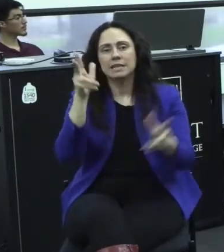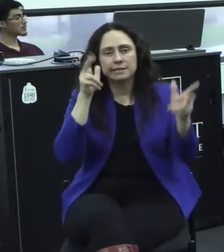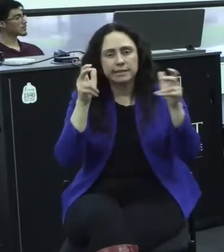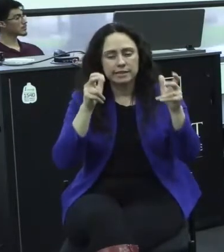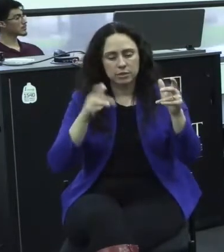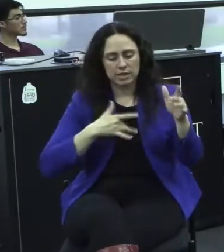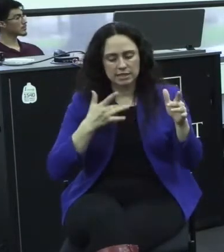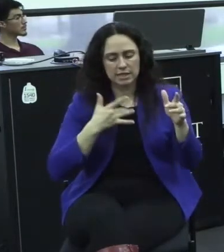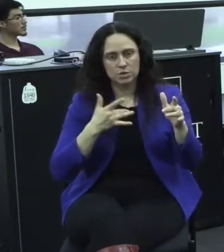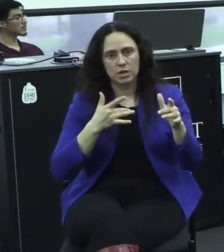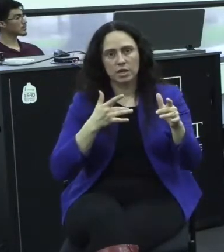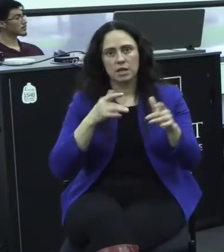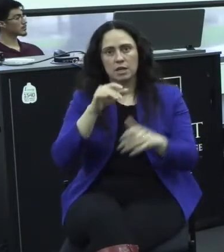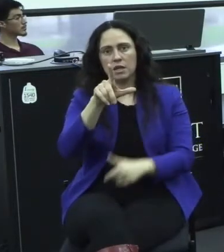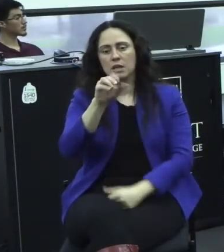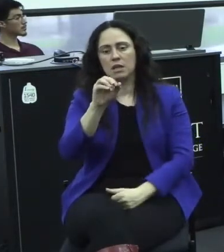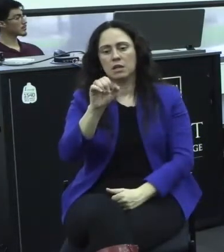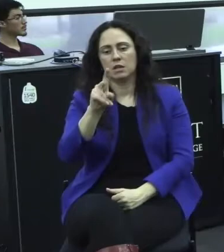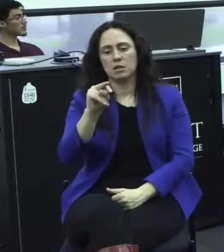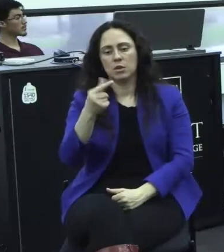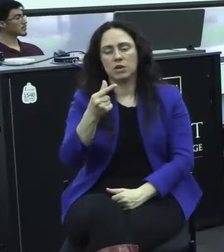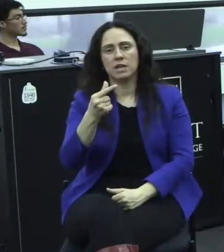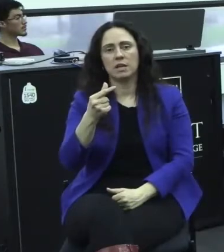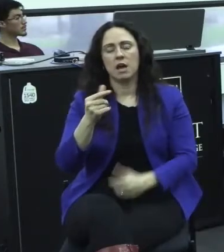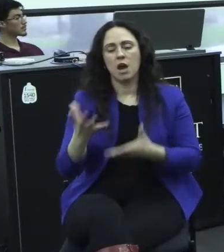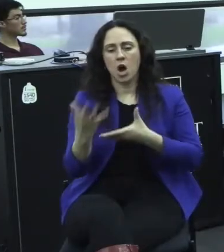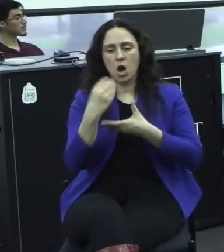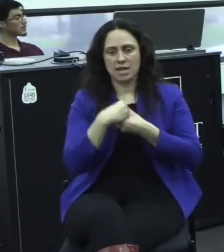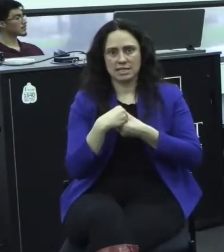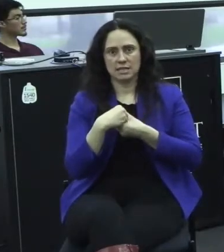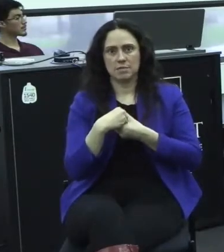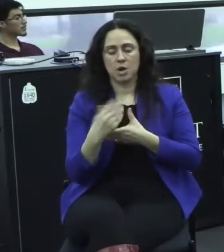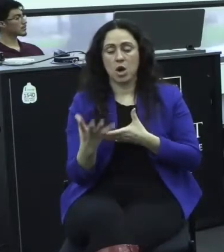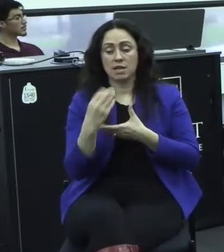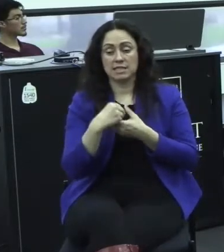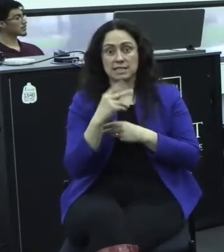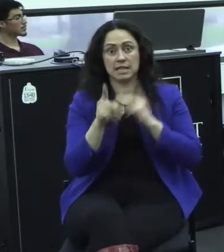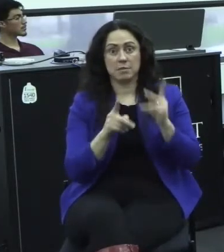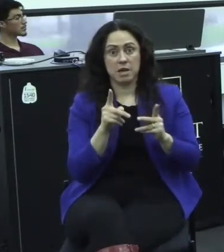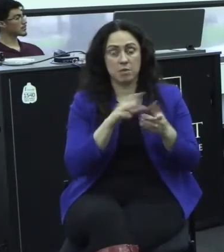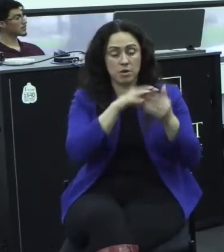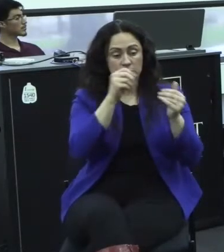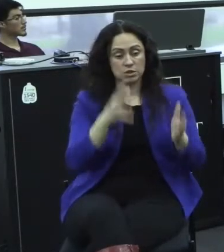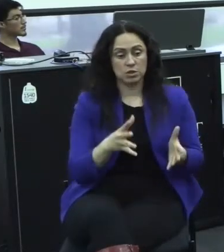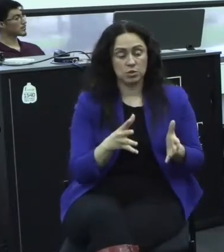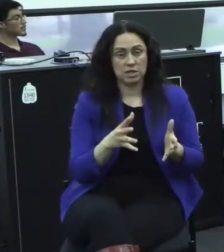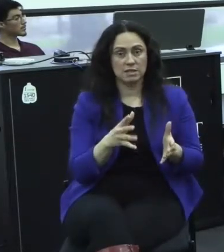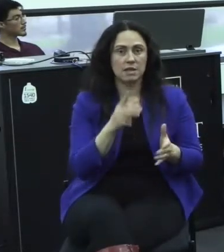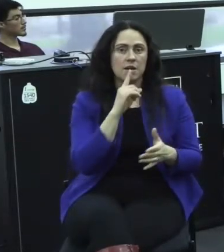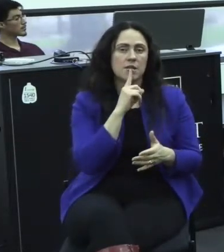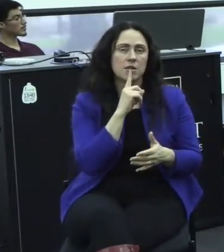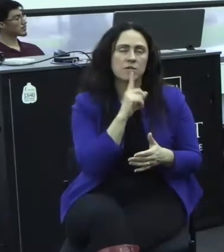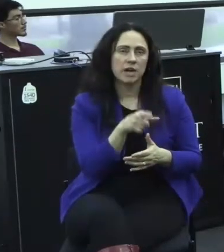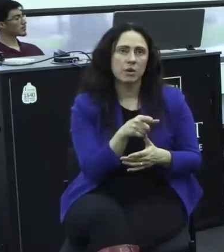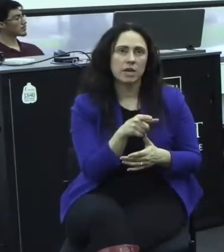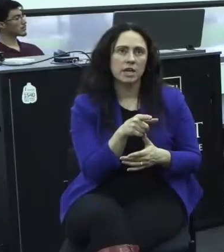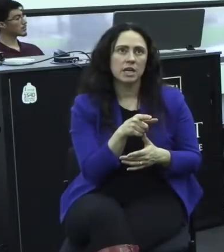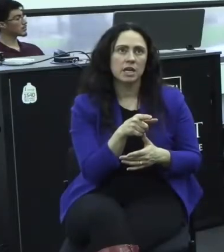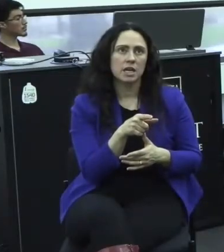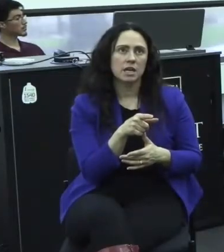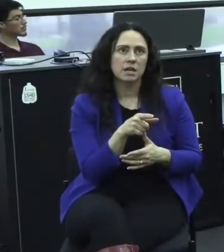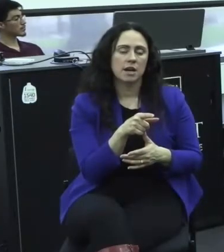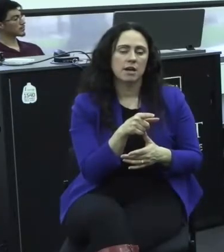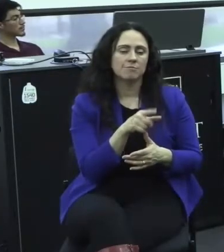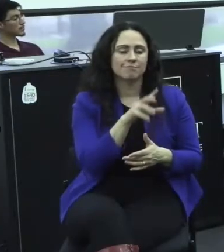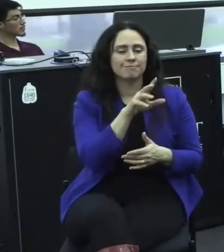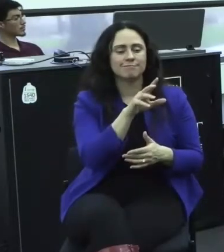to talk about autism. And for example, autistic people, students, they are very triggered by